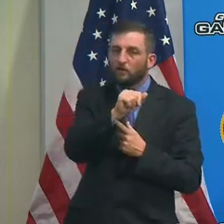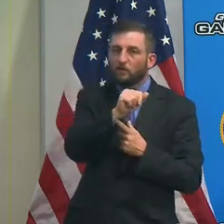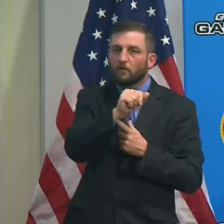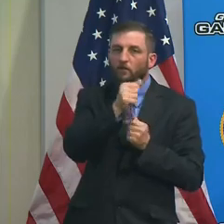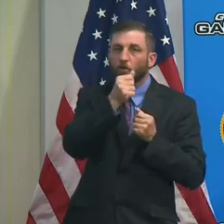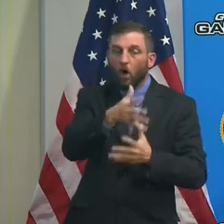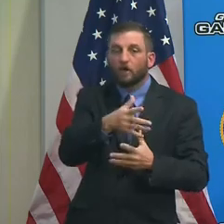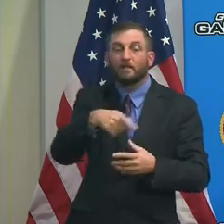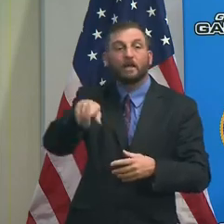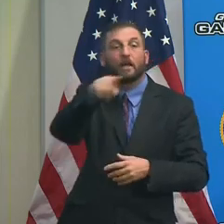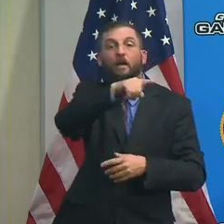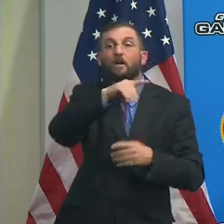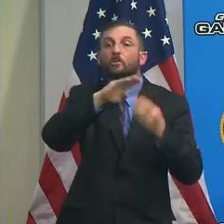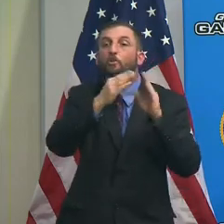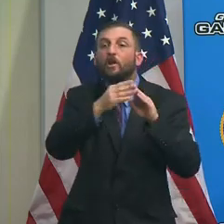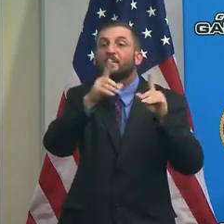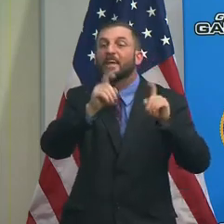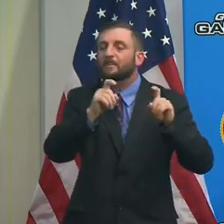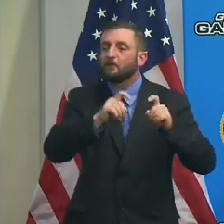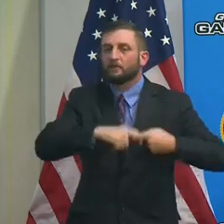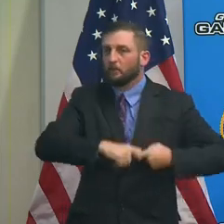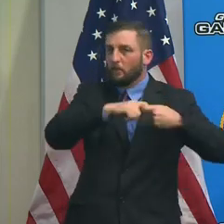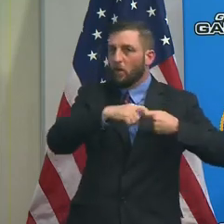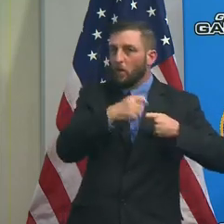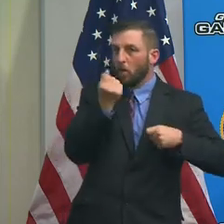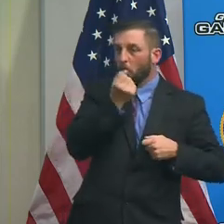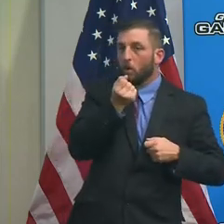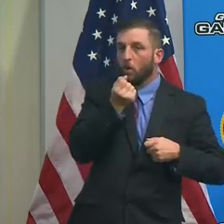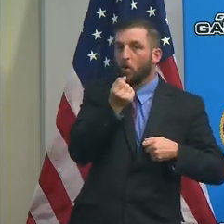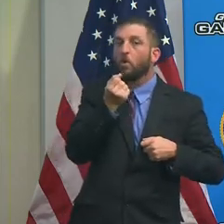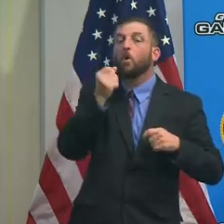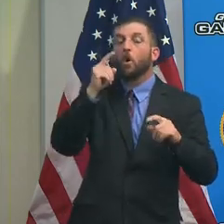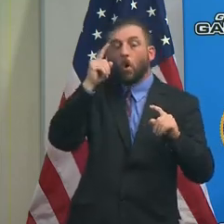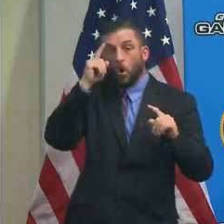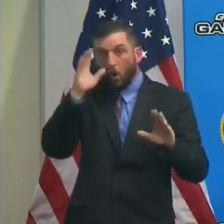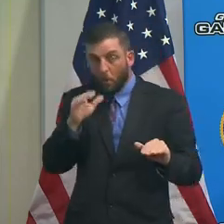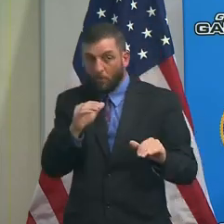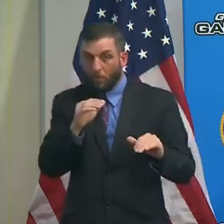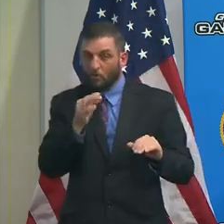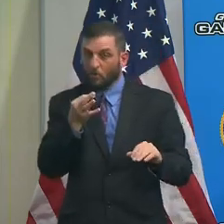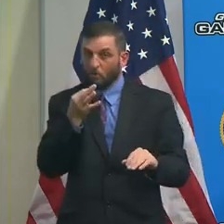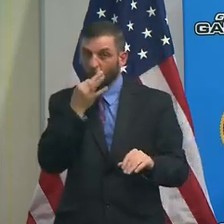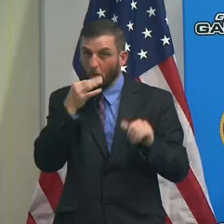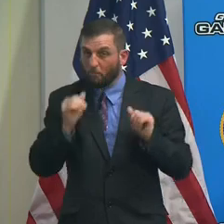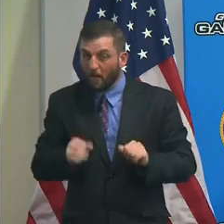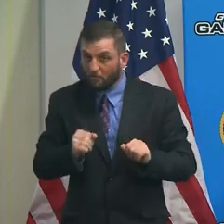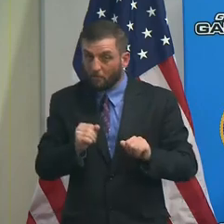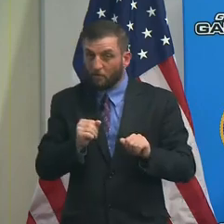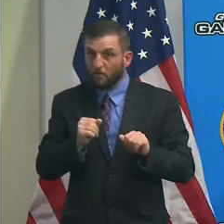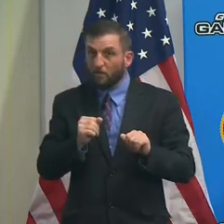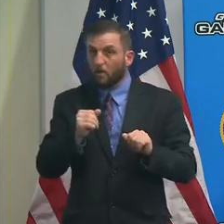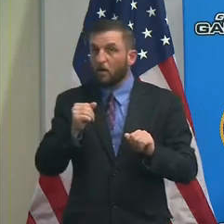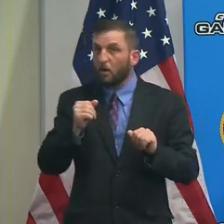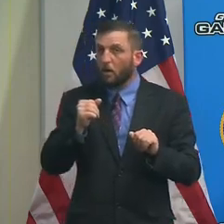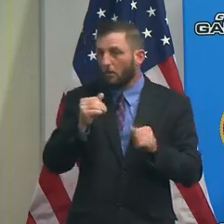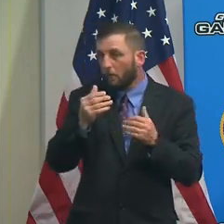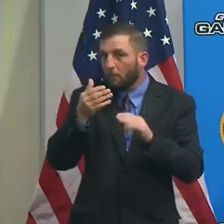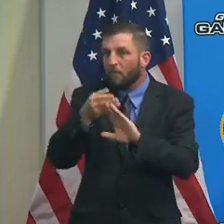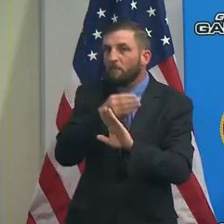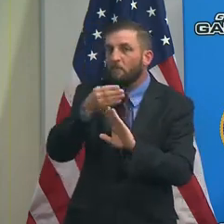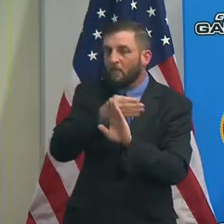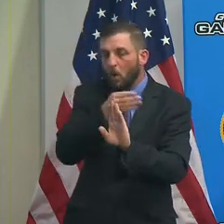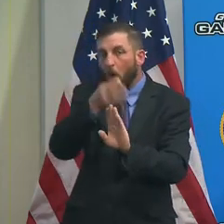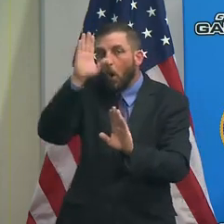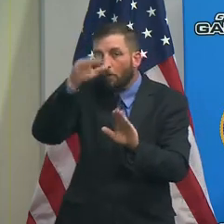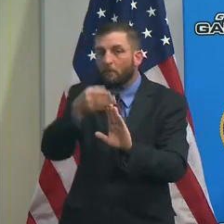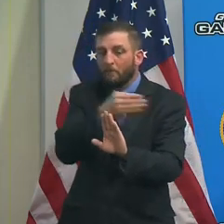of our community testing, and we hope to get that back up just as soon as possible, certainly not later than Monday